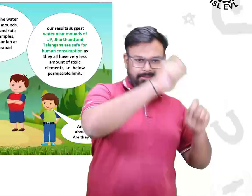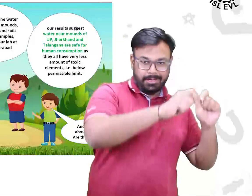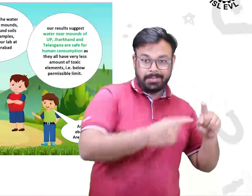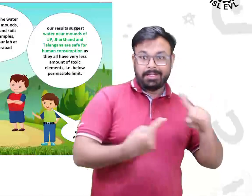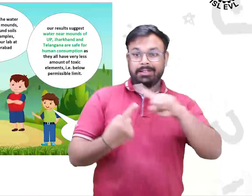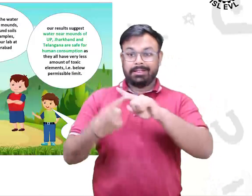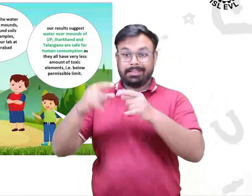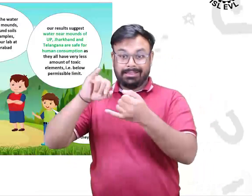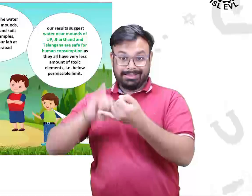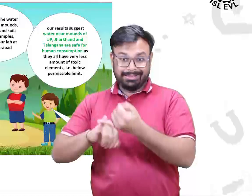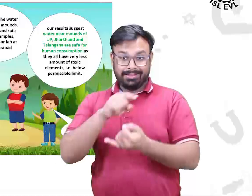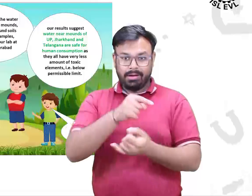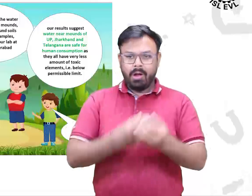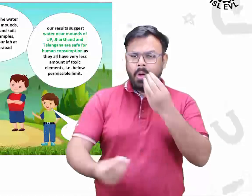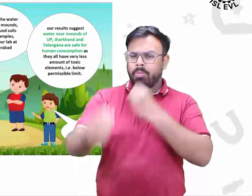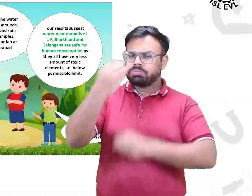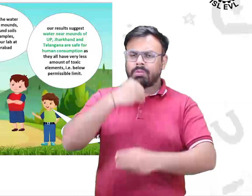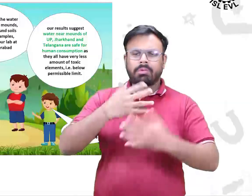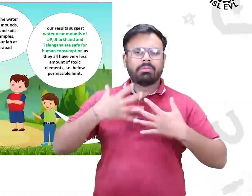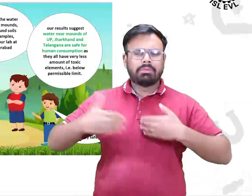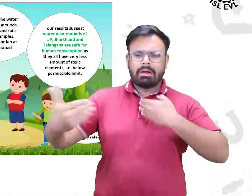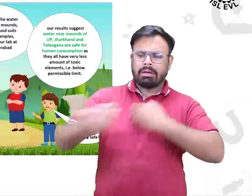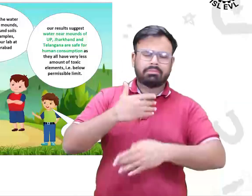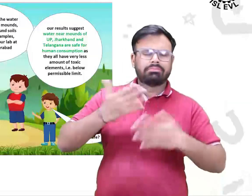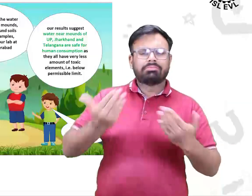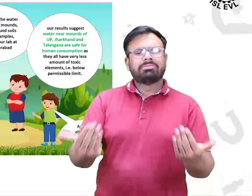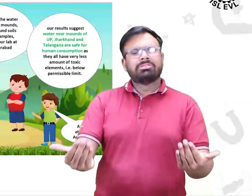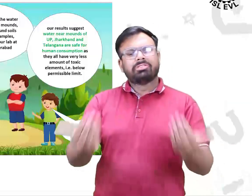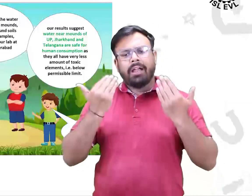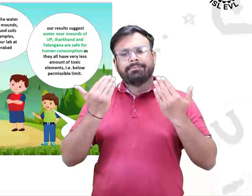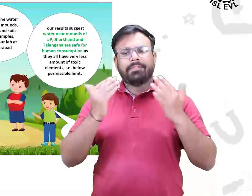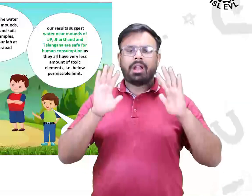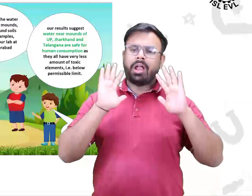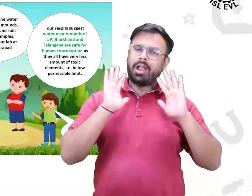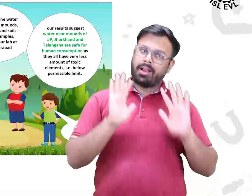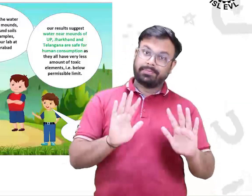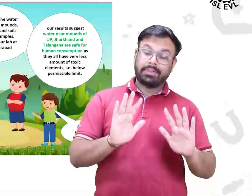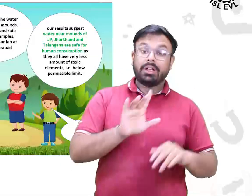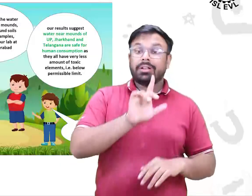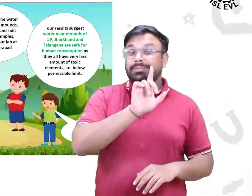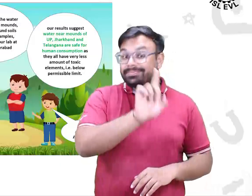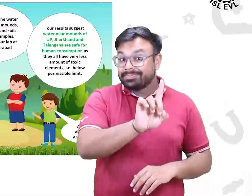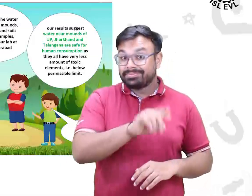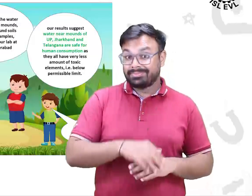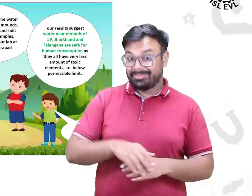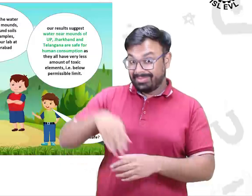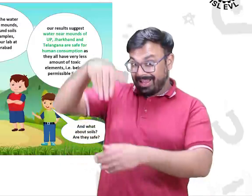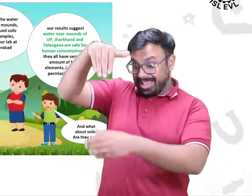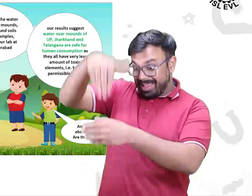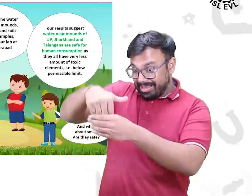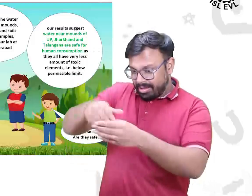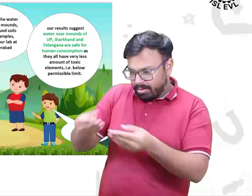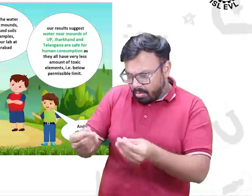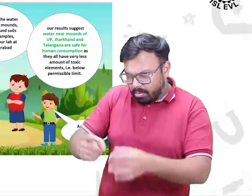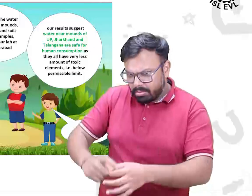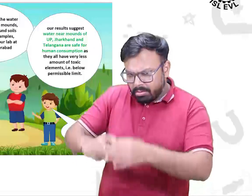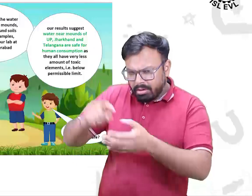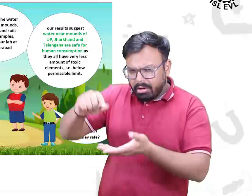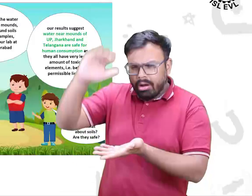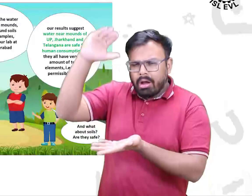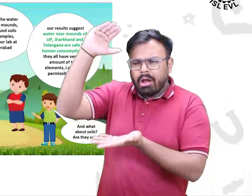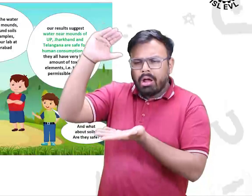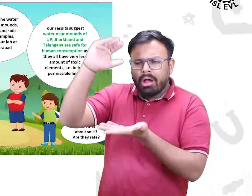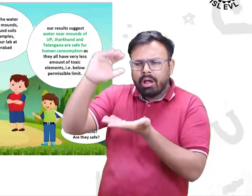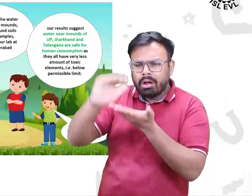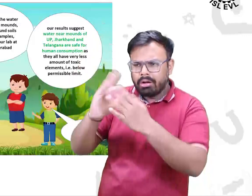Jharkhand, and Telangana are safe for human consumption as